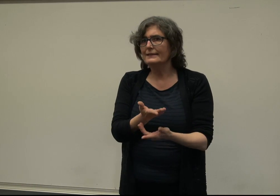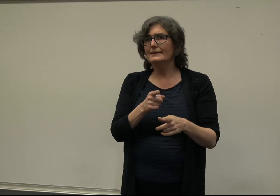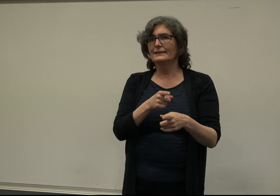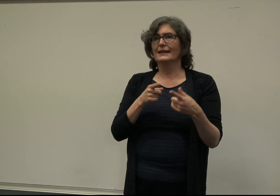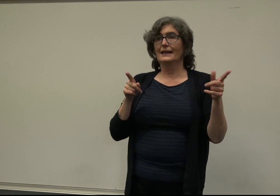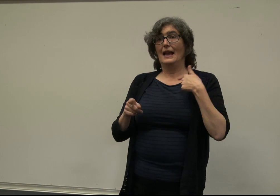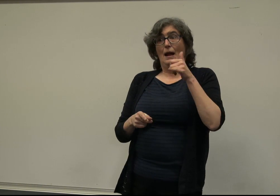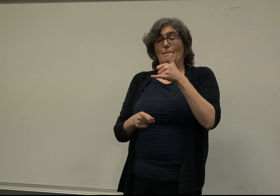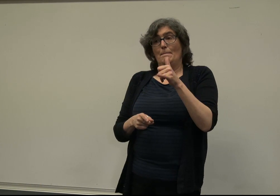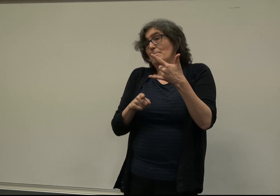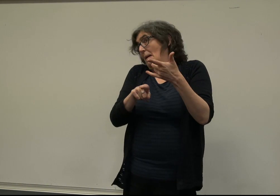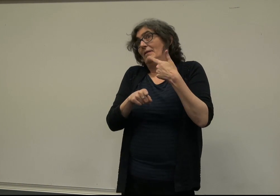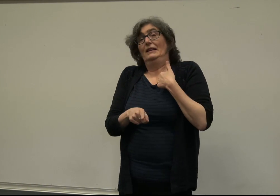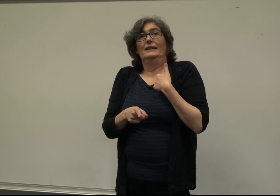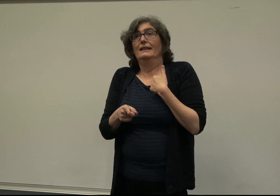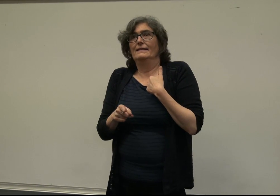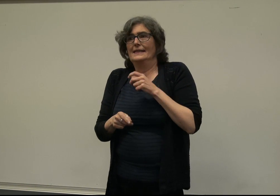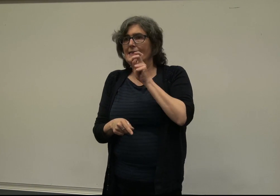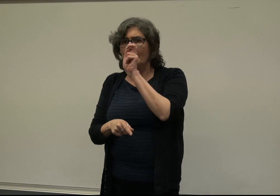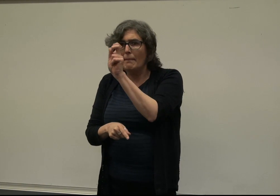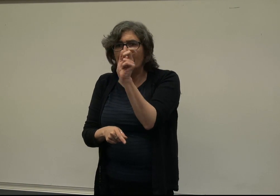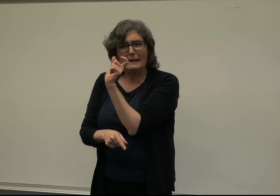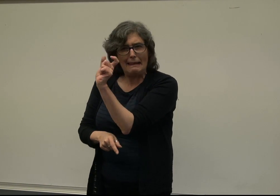same symbols. So Russian is an alphabetic